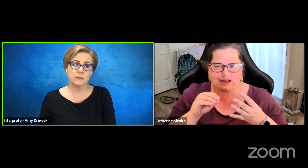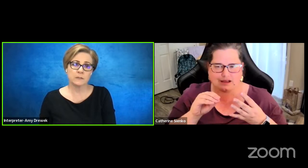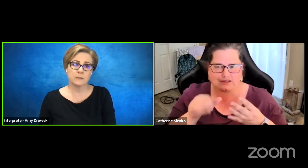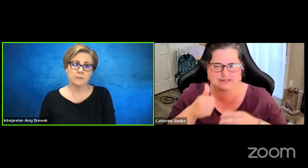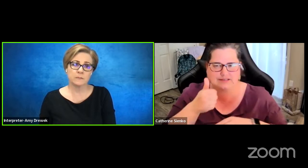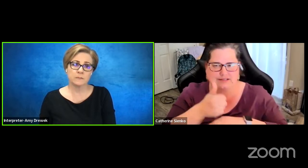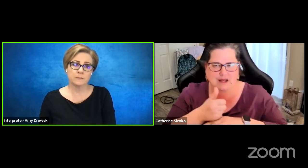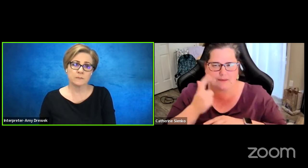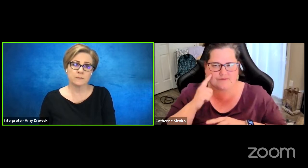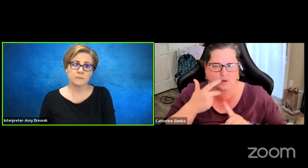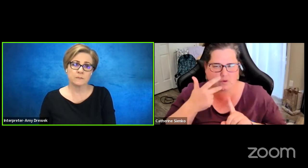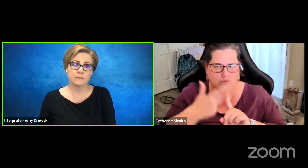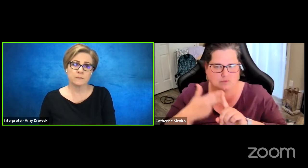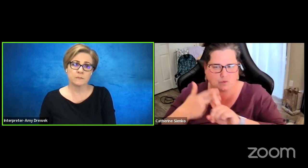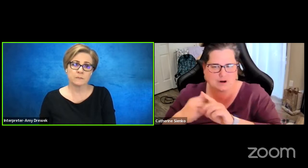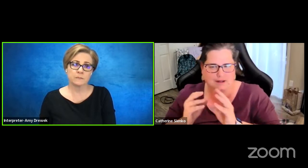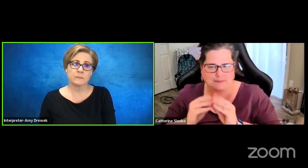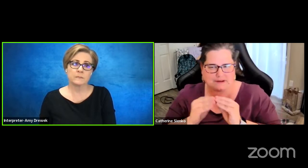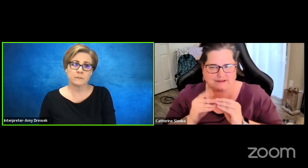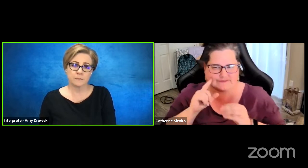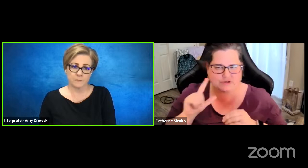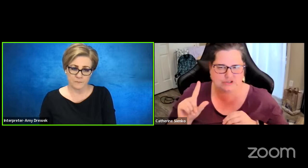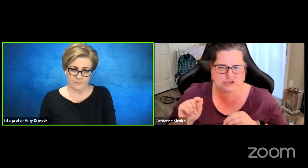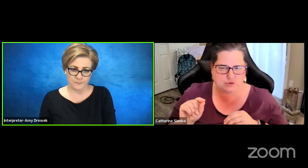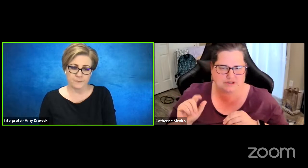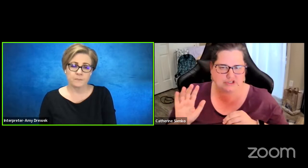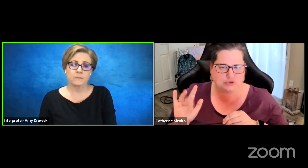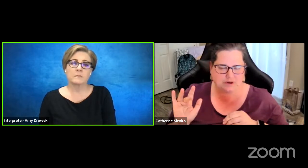officer elections,